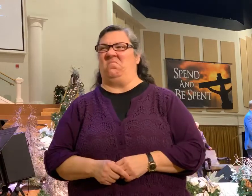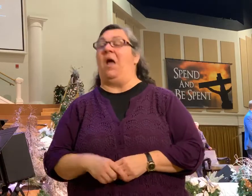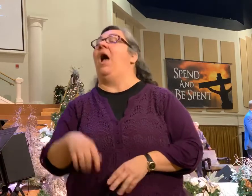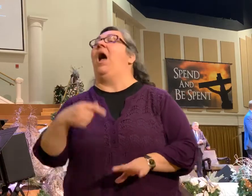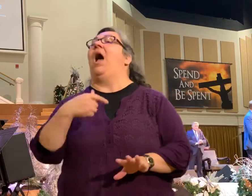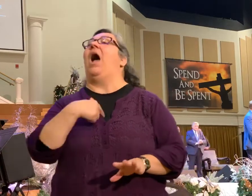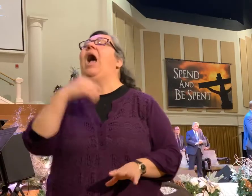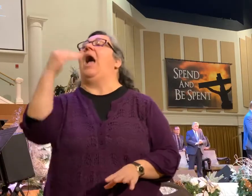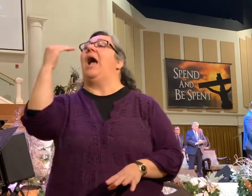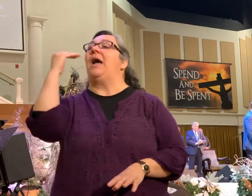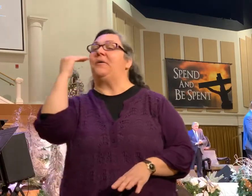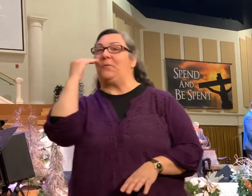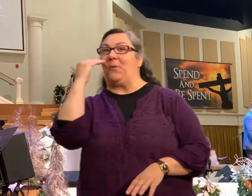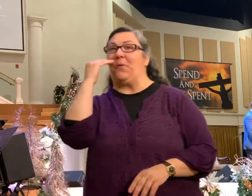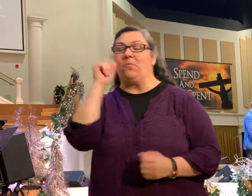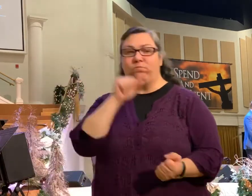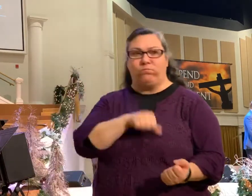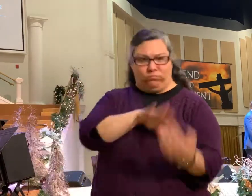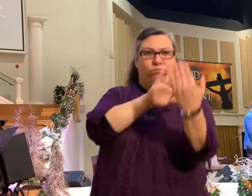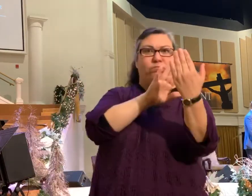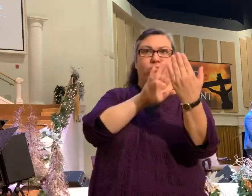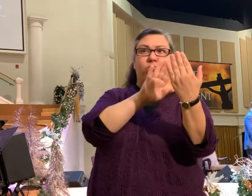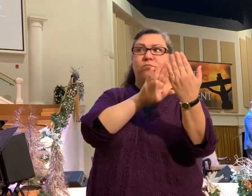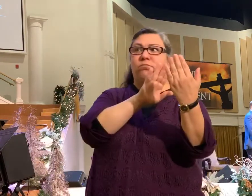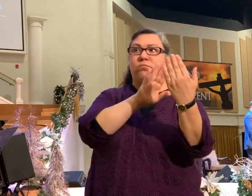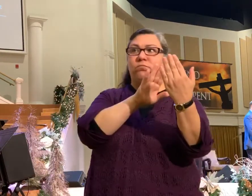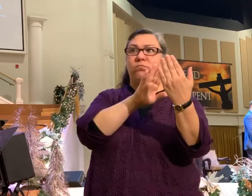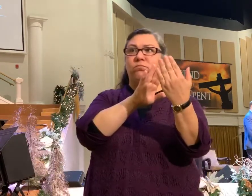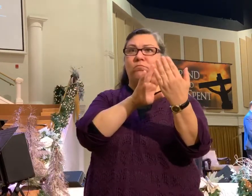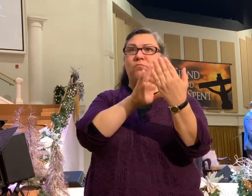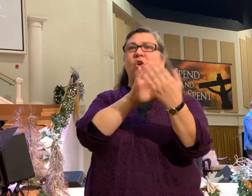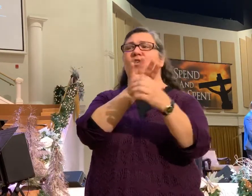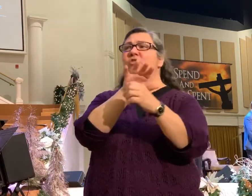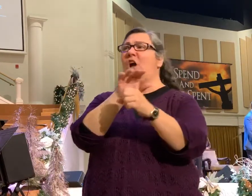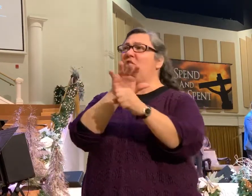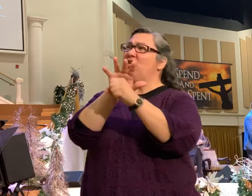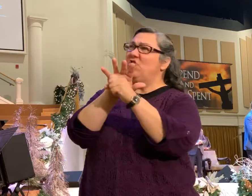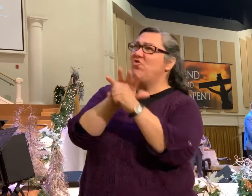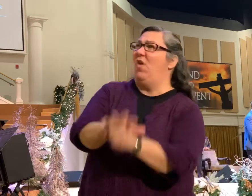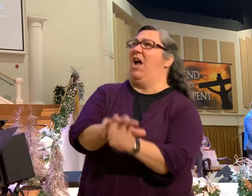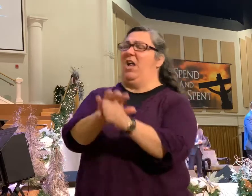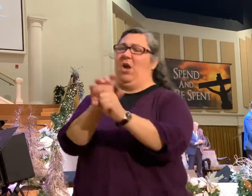I know you're facing it. Shall distress or persecution? No.